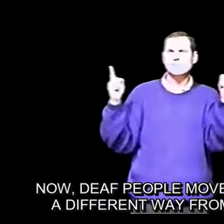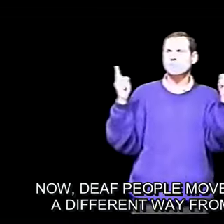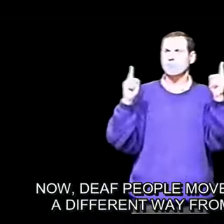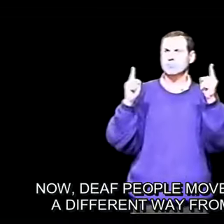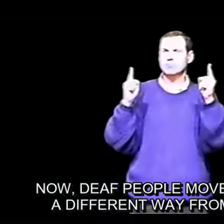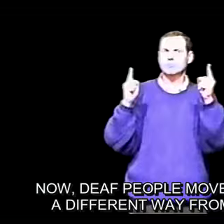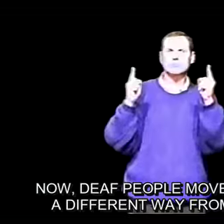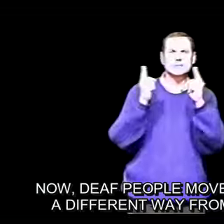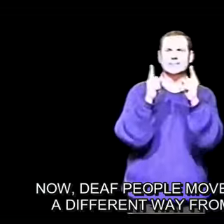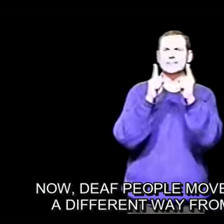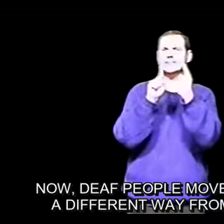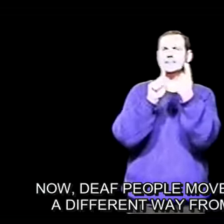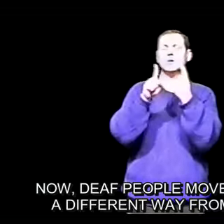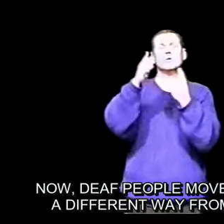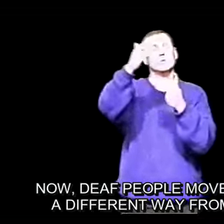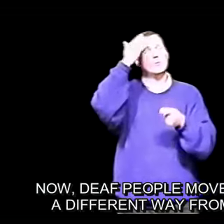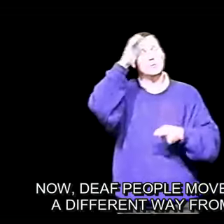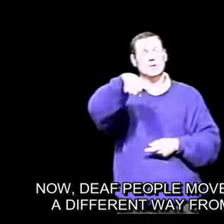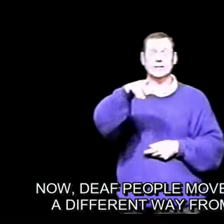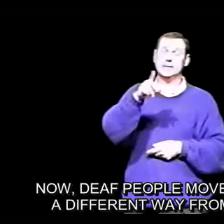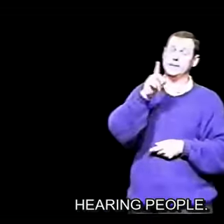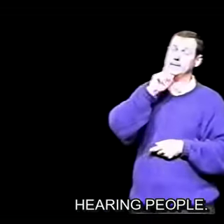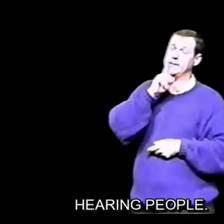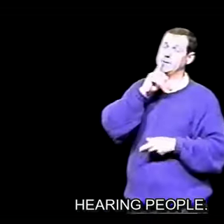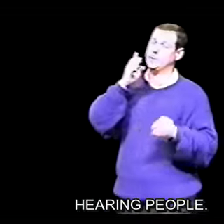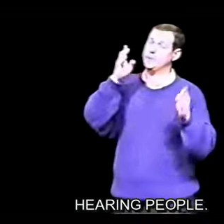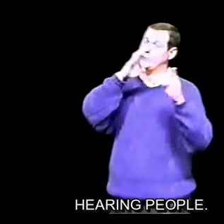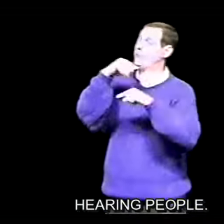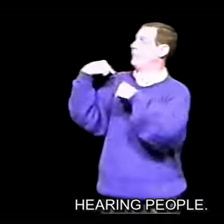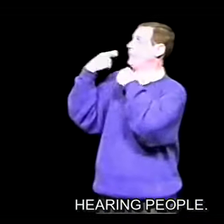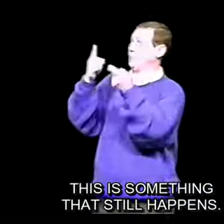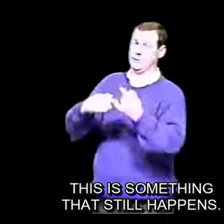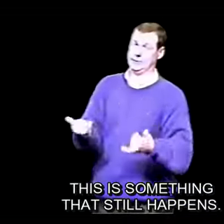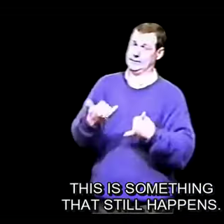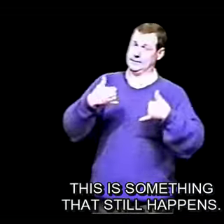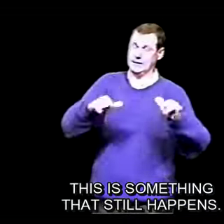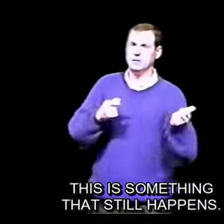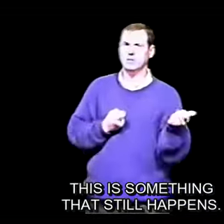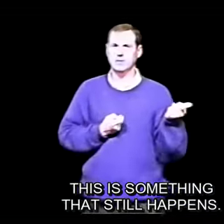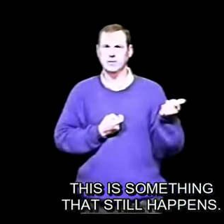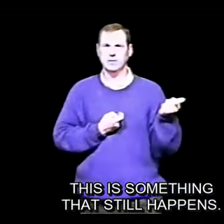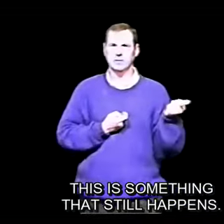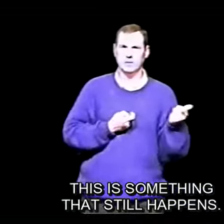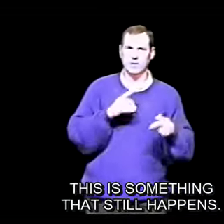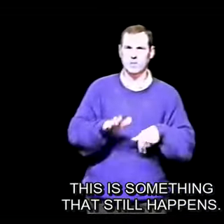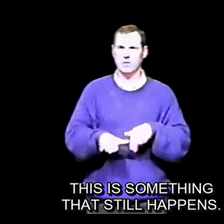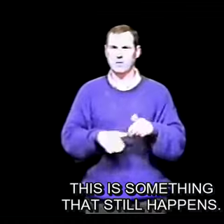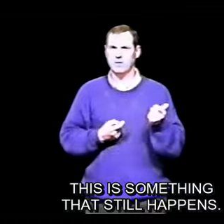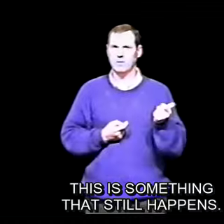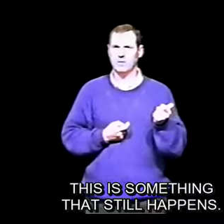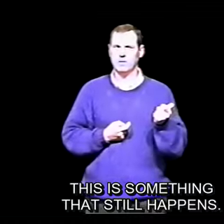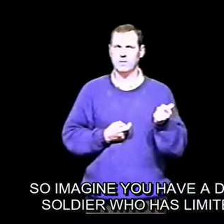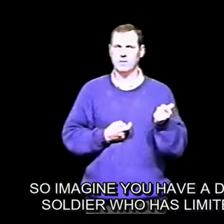different way from hearing people. This is something that still happens. So imagine you have a deaf